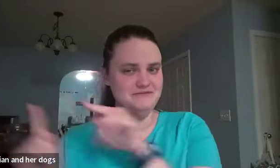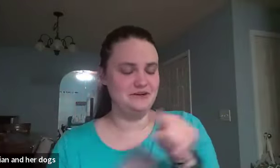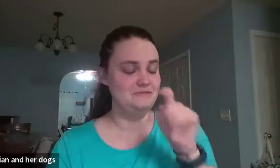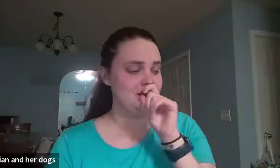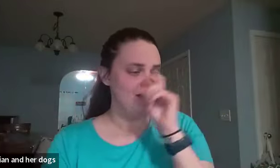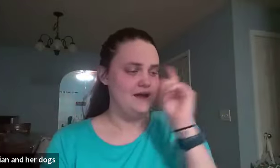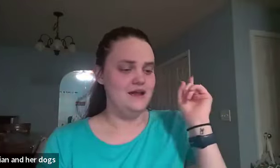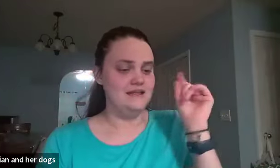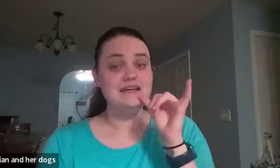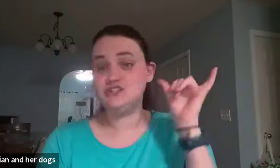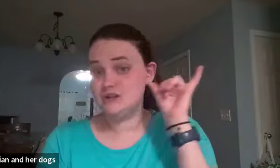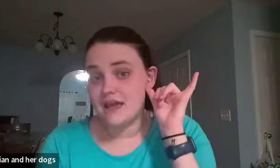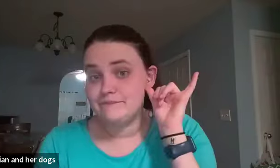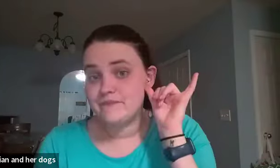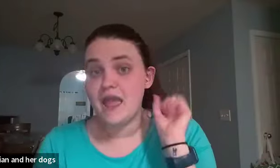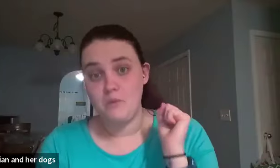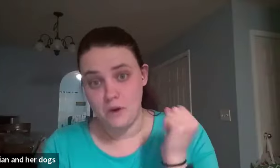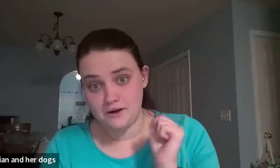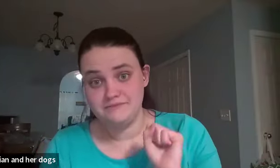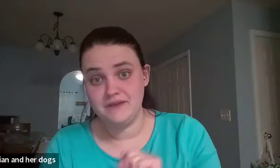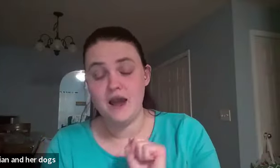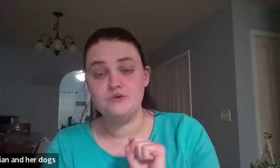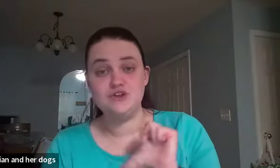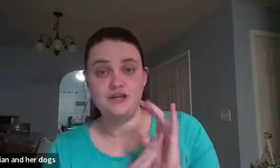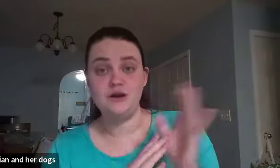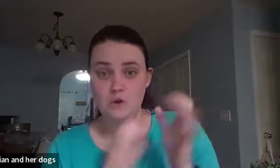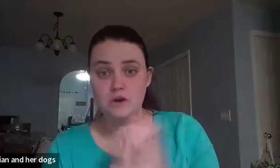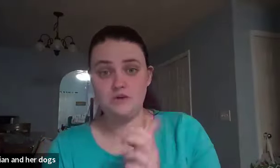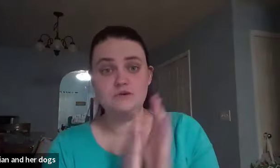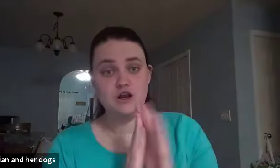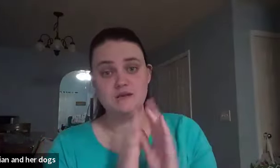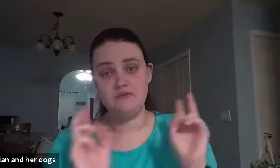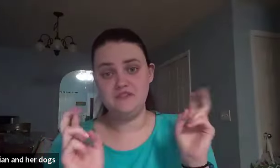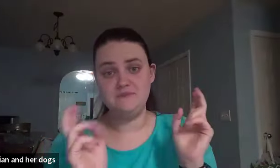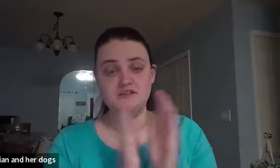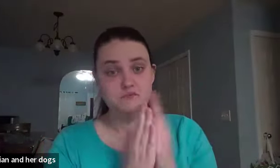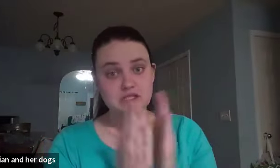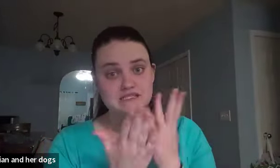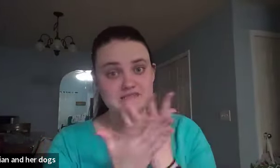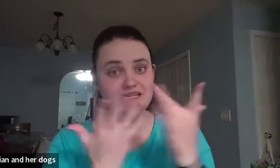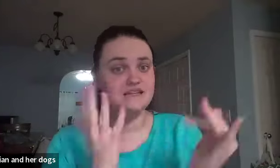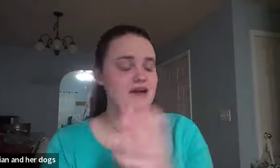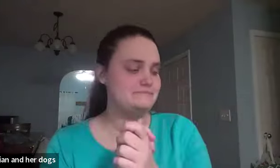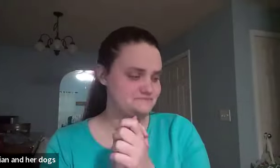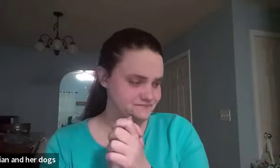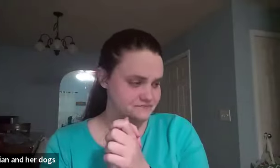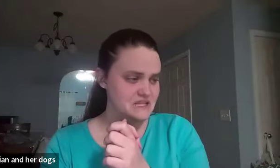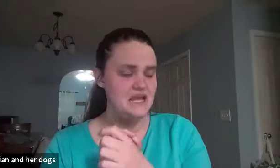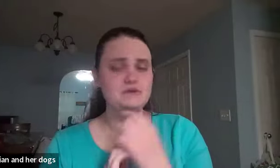then yesterday at work, I was talking to a coworker and we were talking about themes of books and things like that. And I